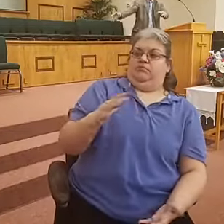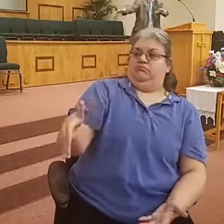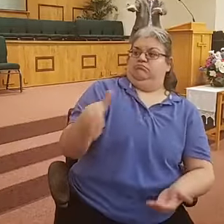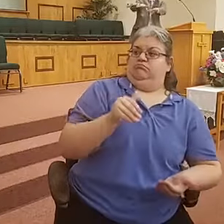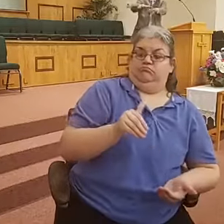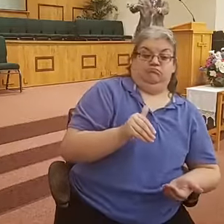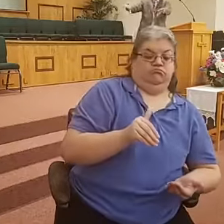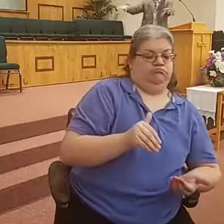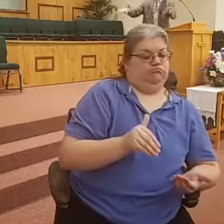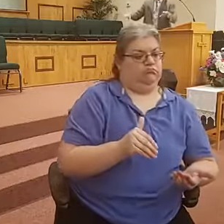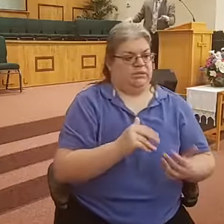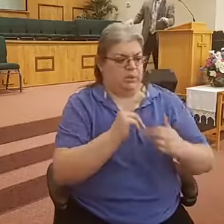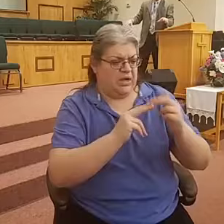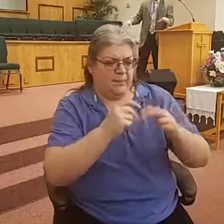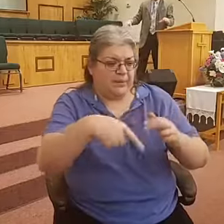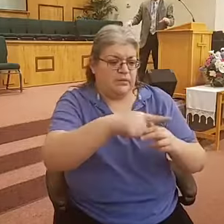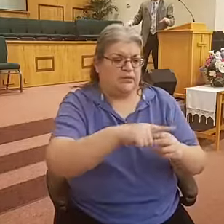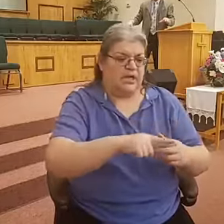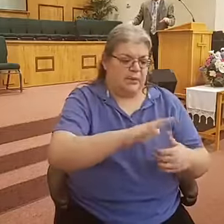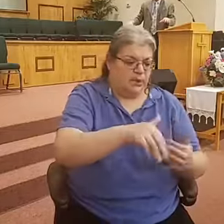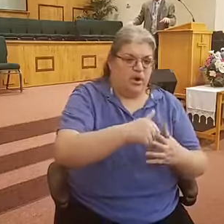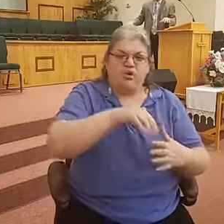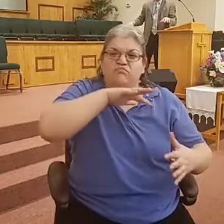Puts, cleans out all the debris.